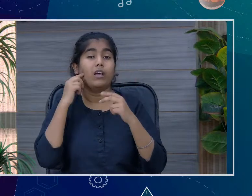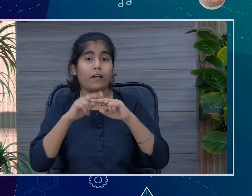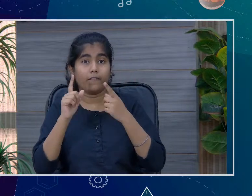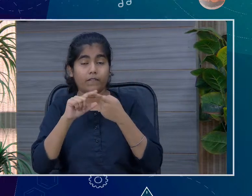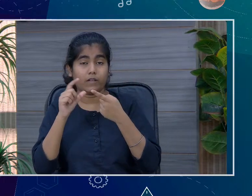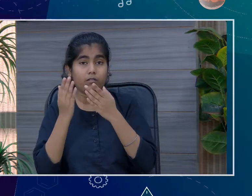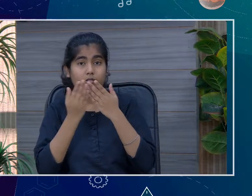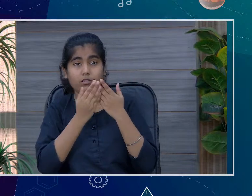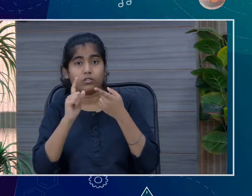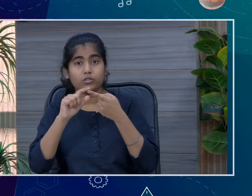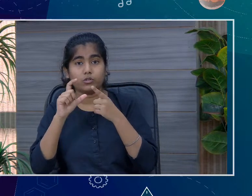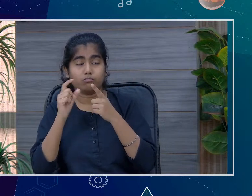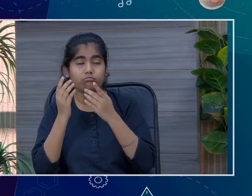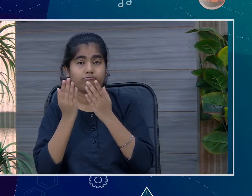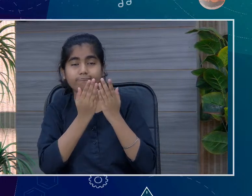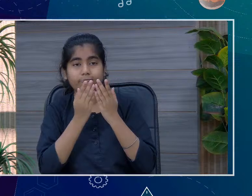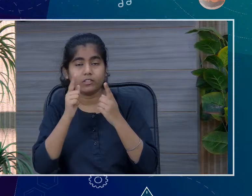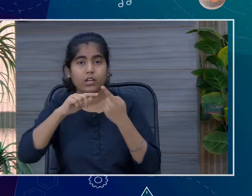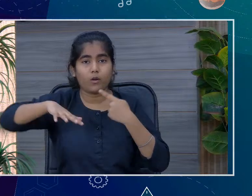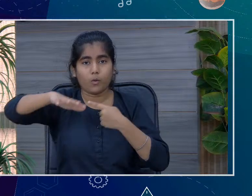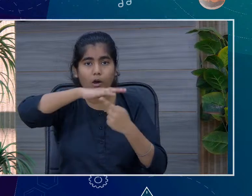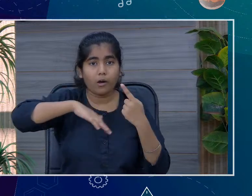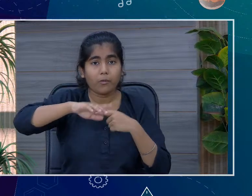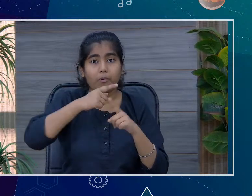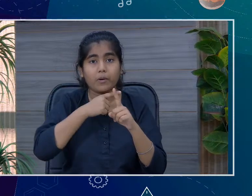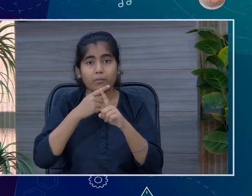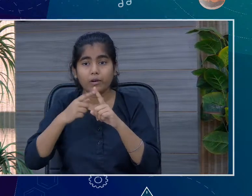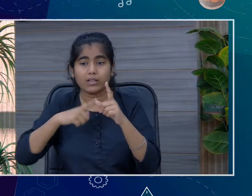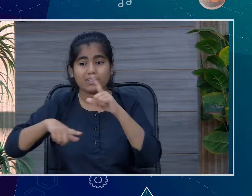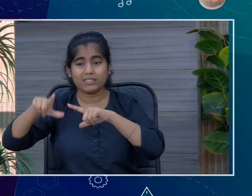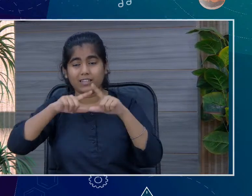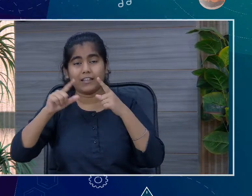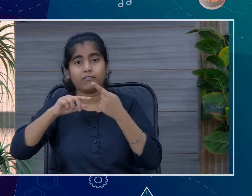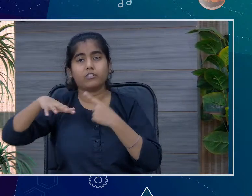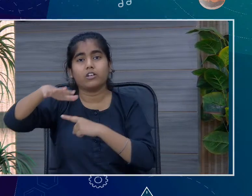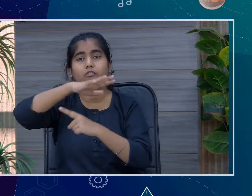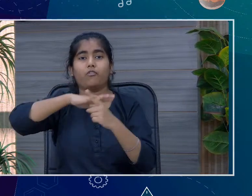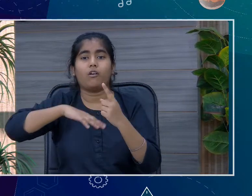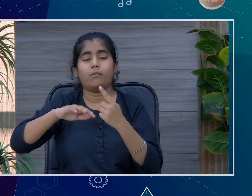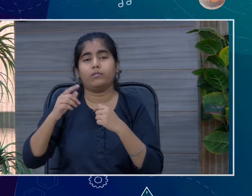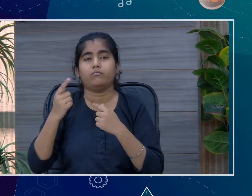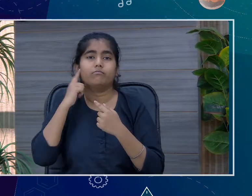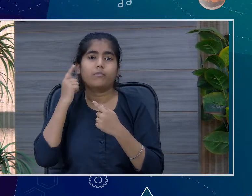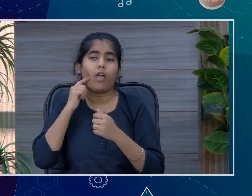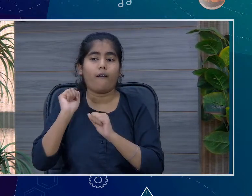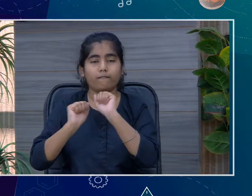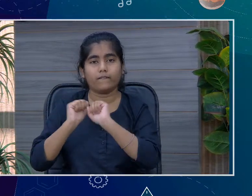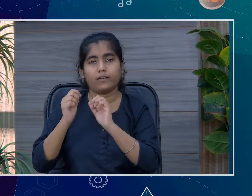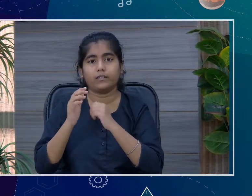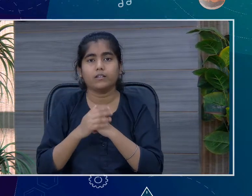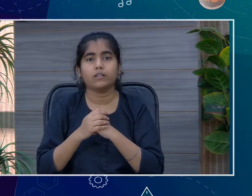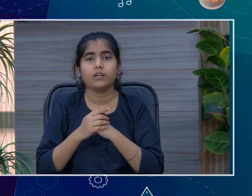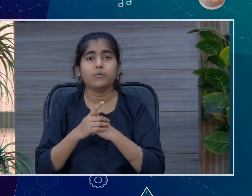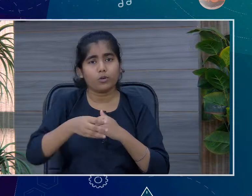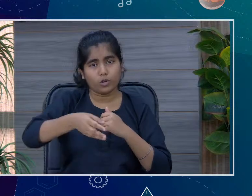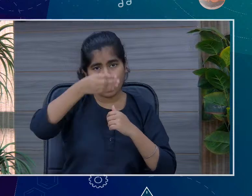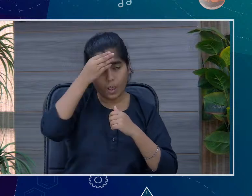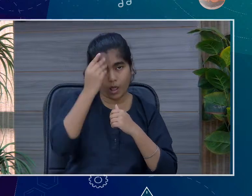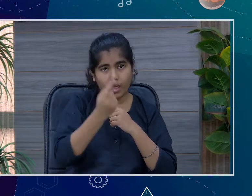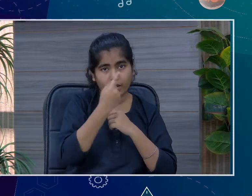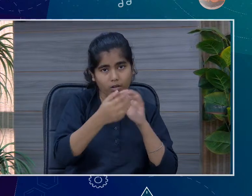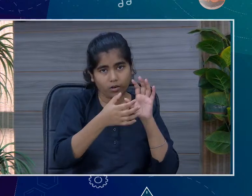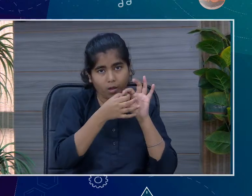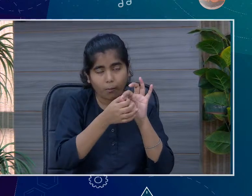act, it should also have that language environment for them, so that they can, because learning is not only about learning